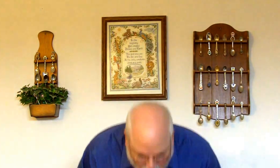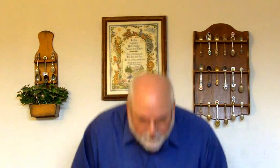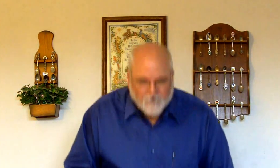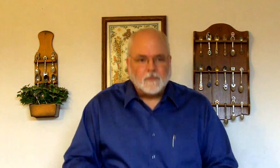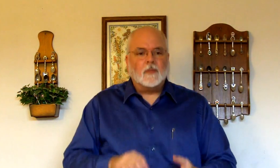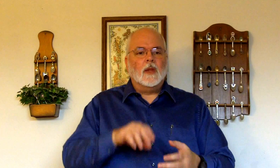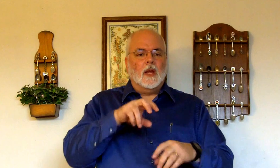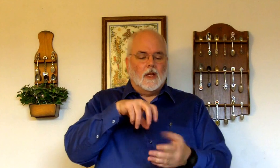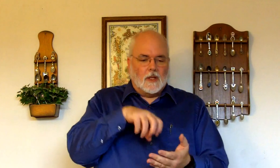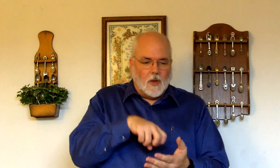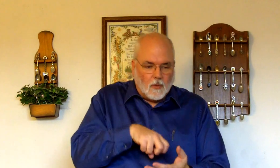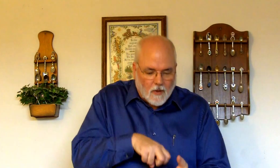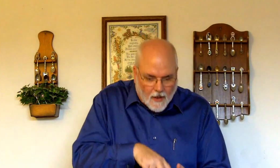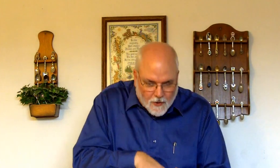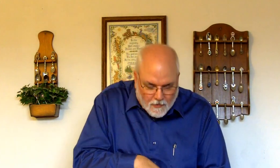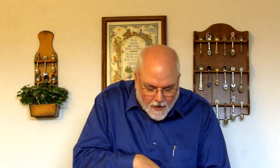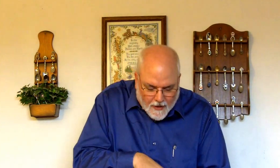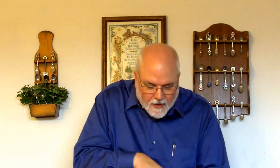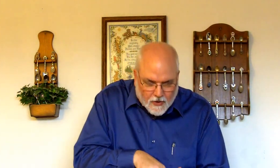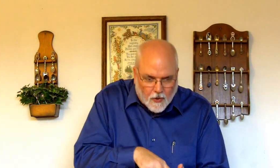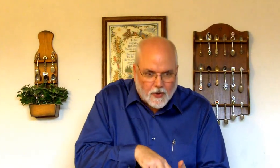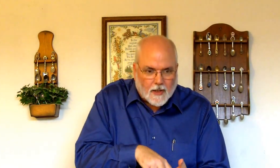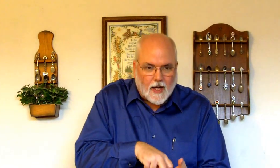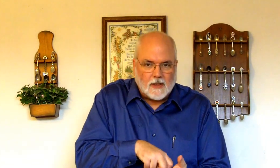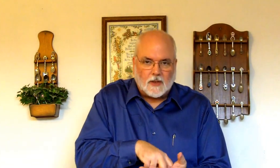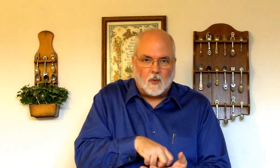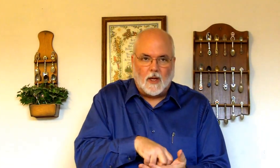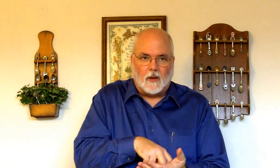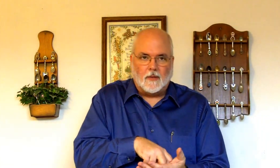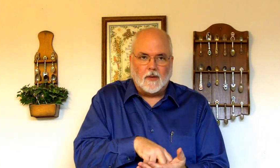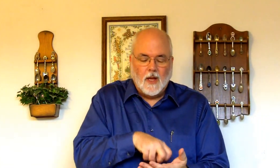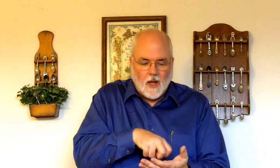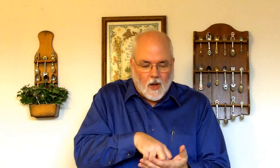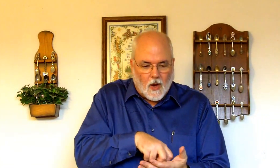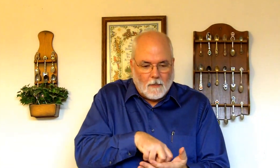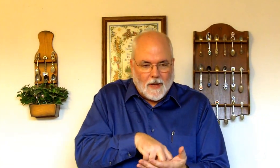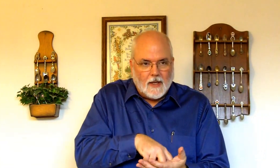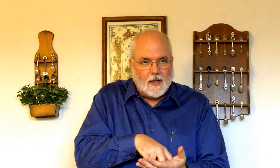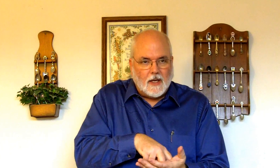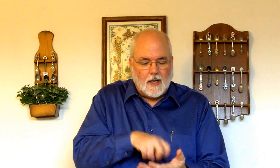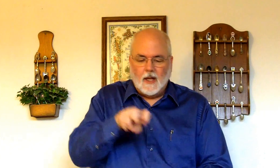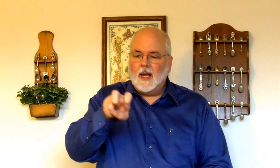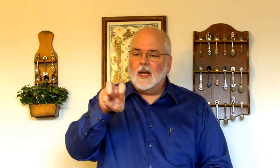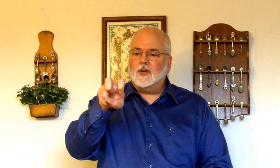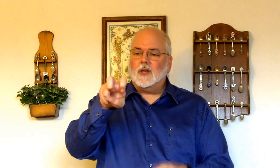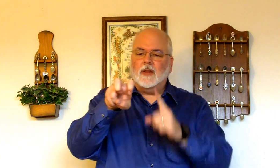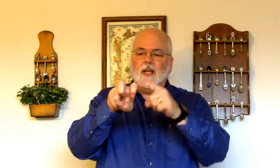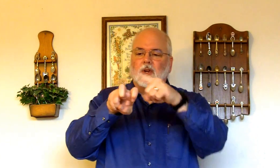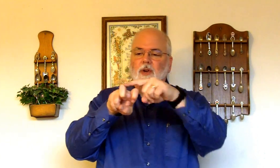right? So let your body show your signs as well. On bended knee, and it's just these are your